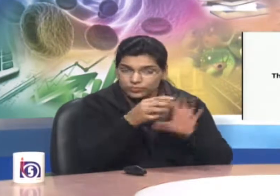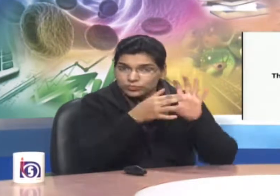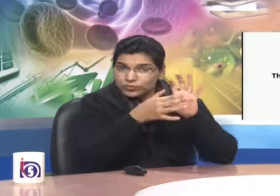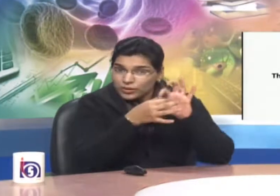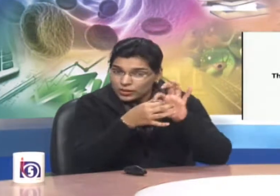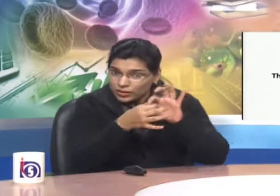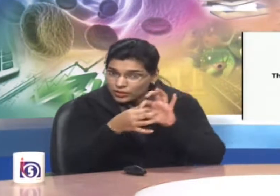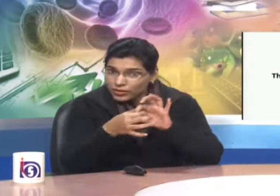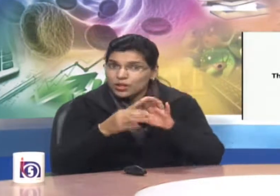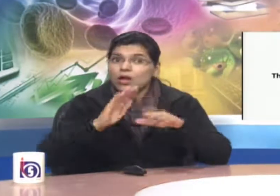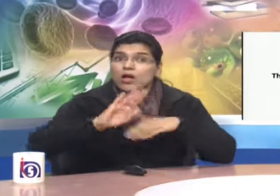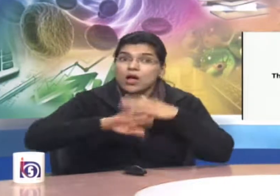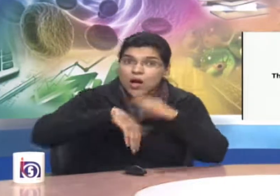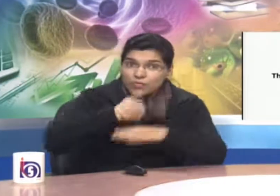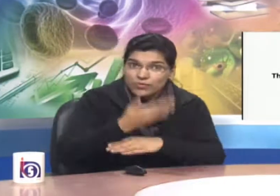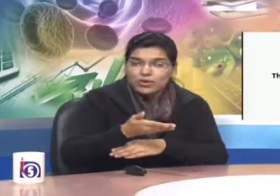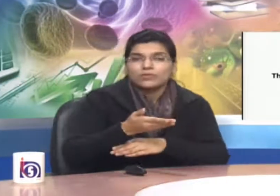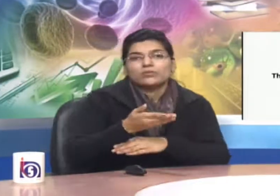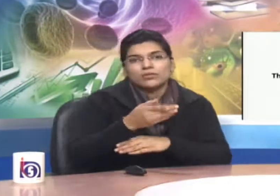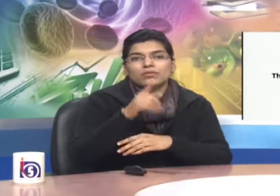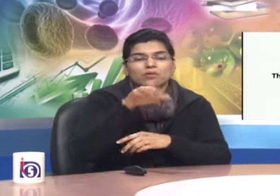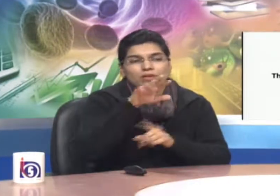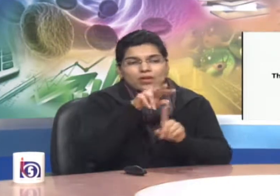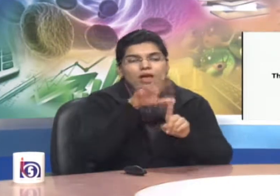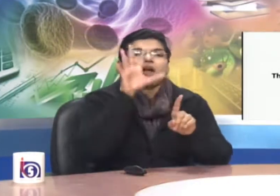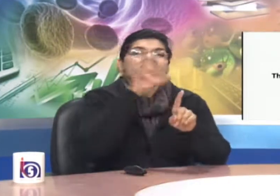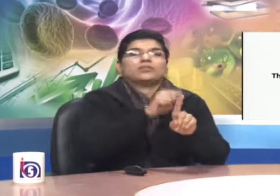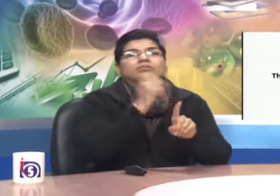What is the meaning of the poem?